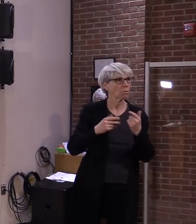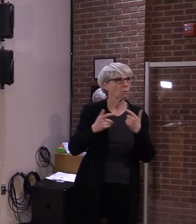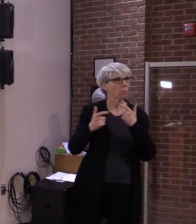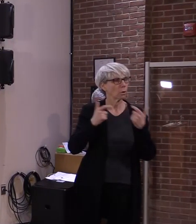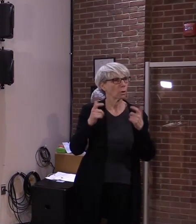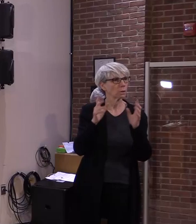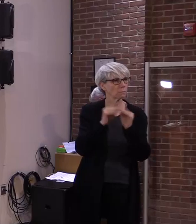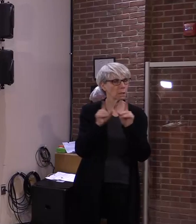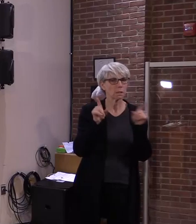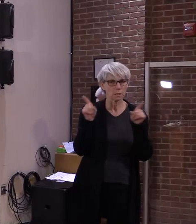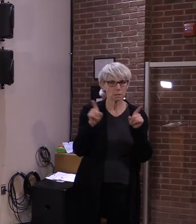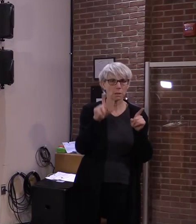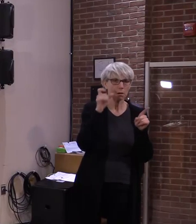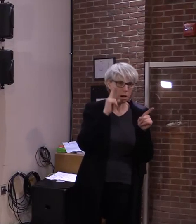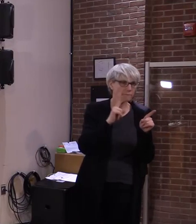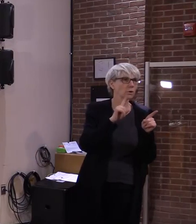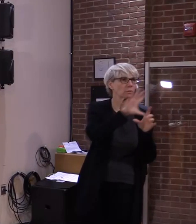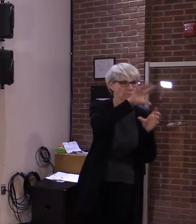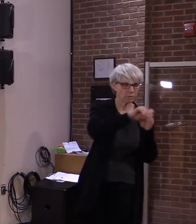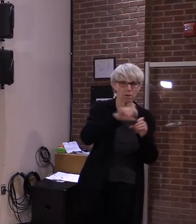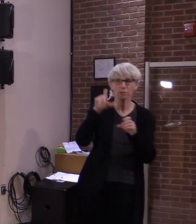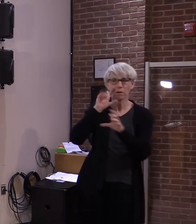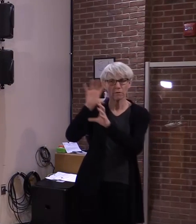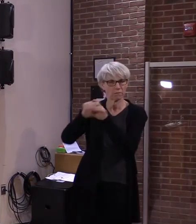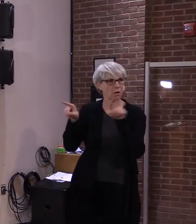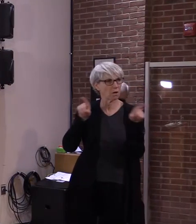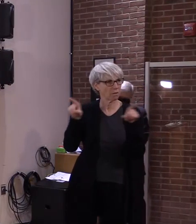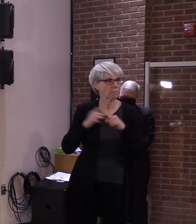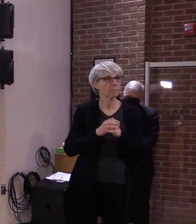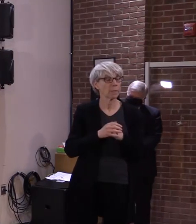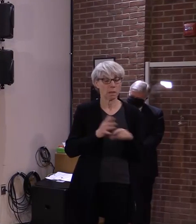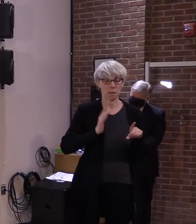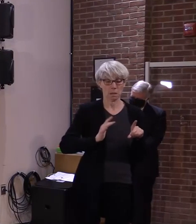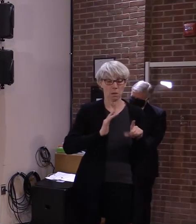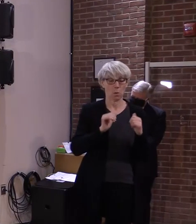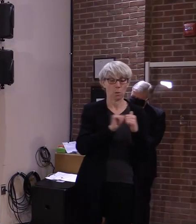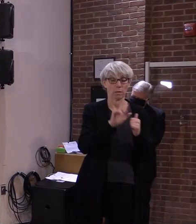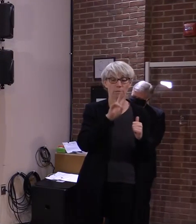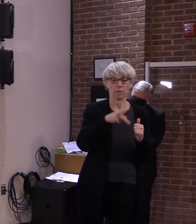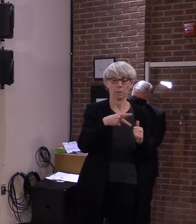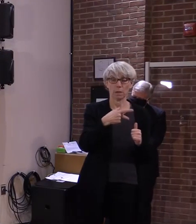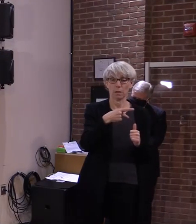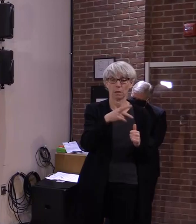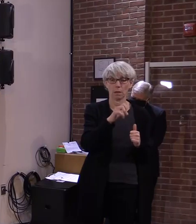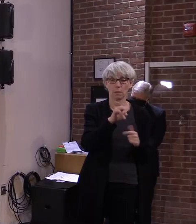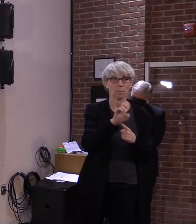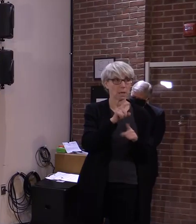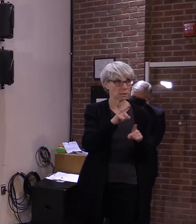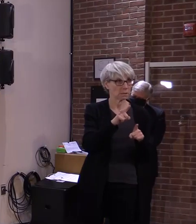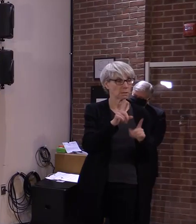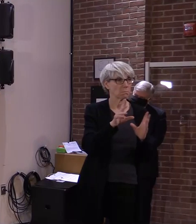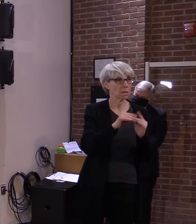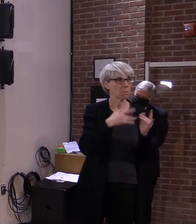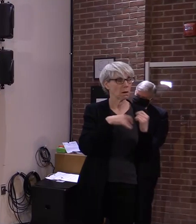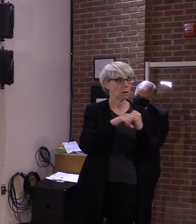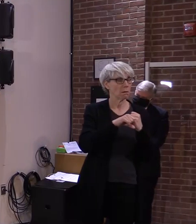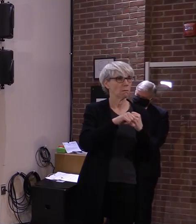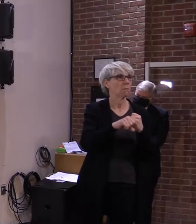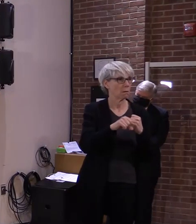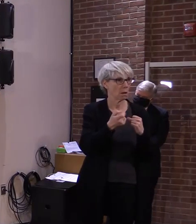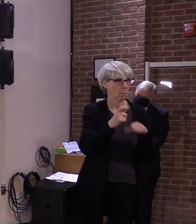meetings. The meetings with Vice President Pence were a little longer, to be